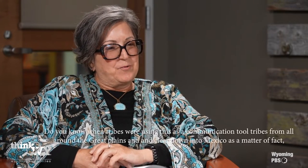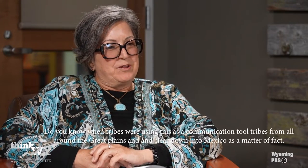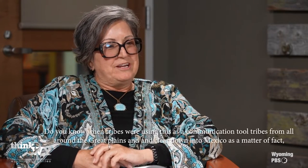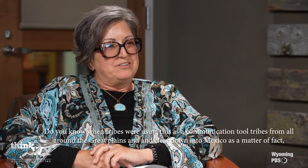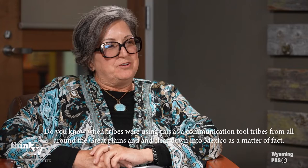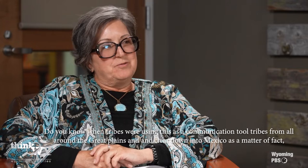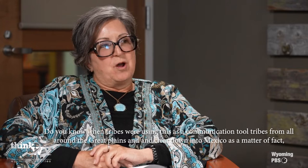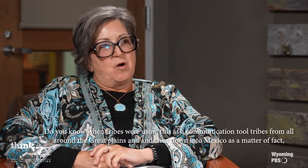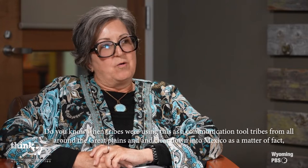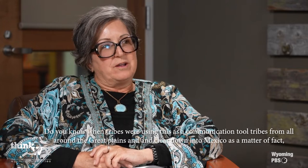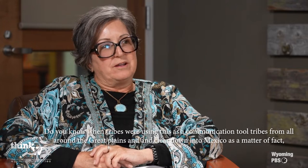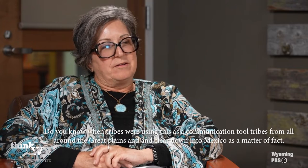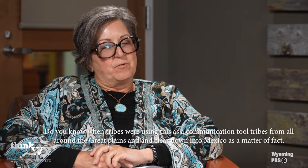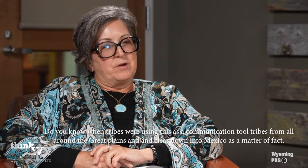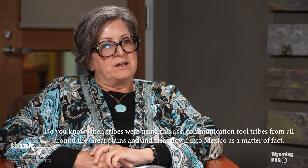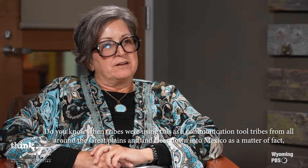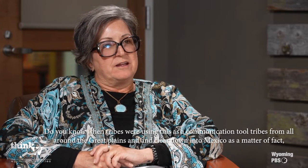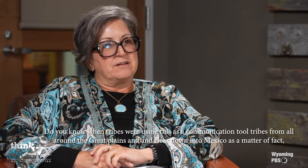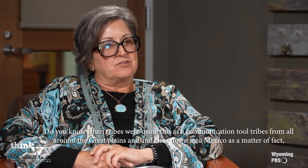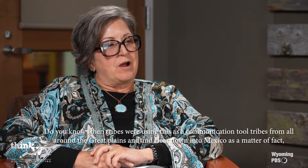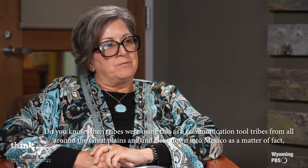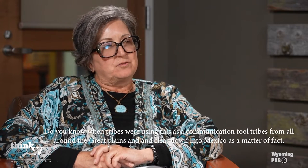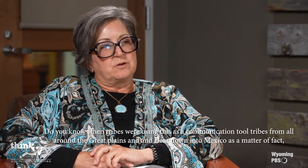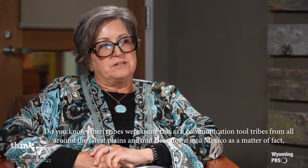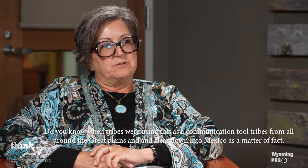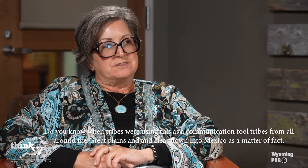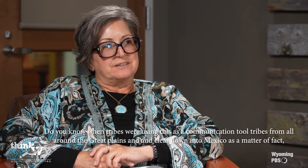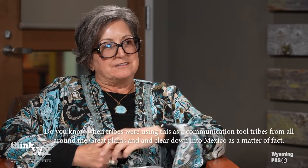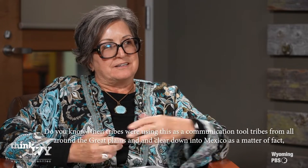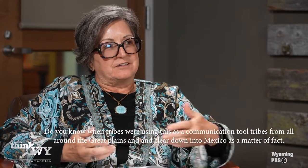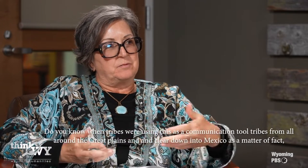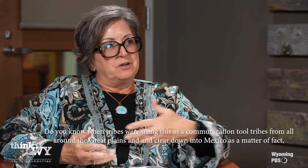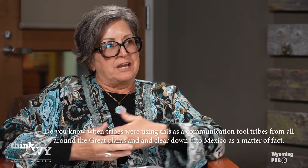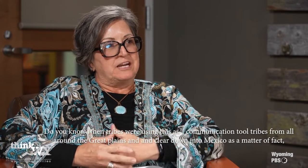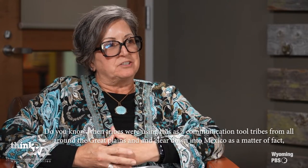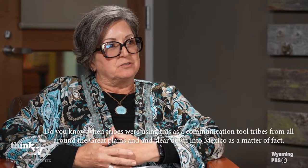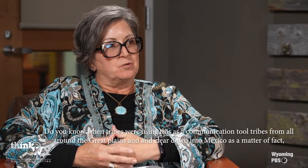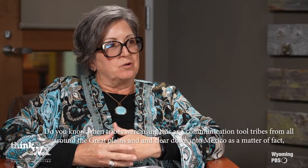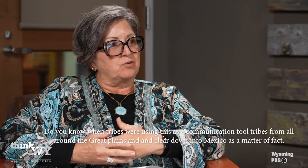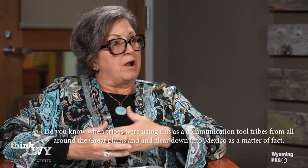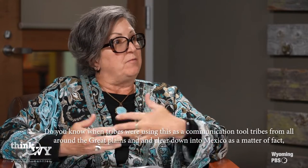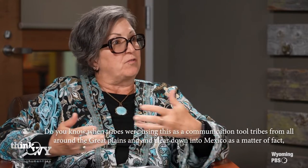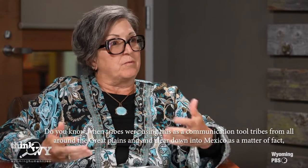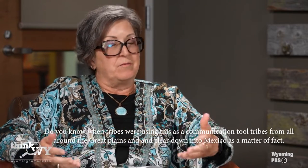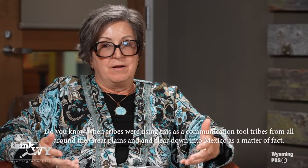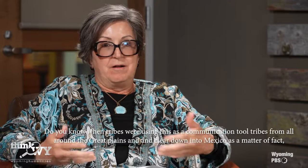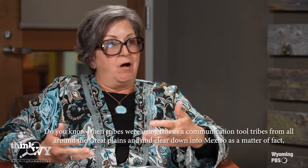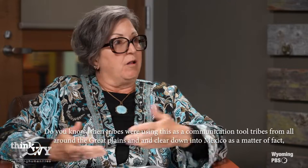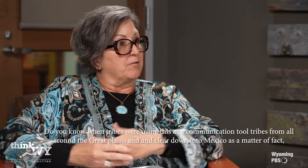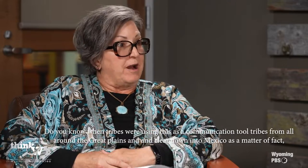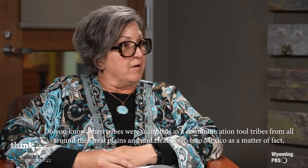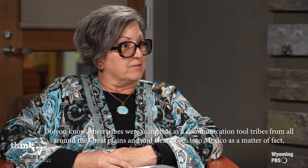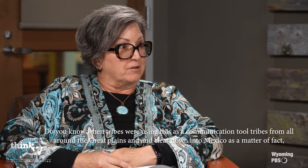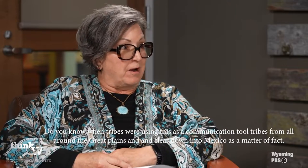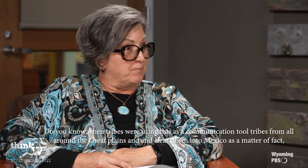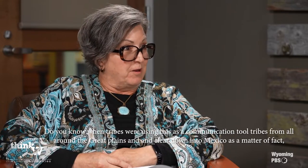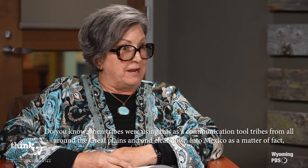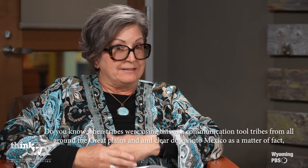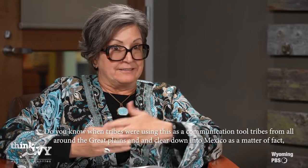Willie, do you know when tribes were using this as a communication tool, tribes from all around the Great Plains